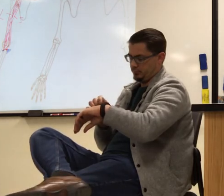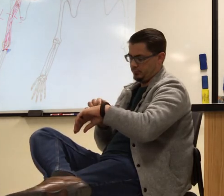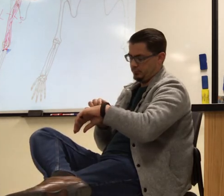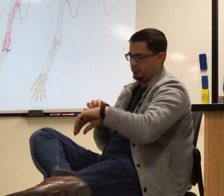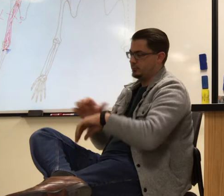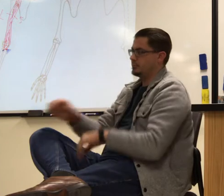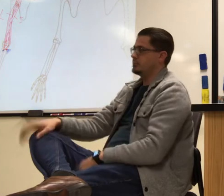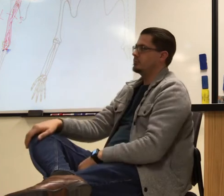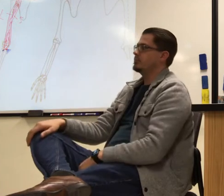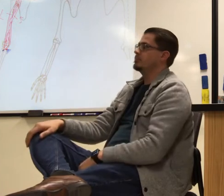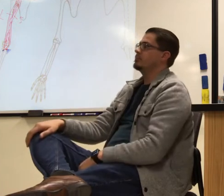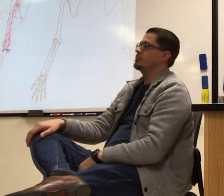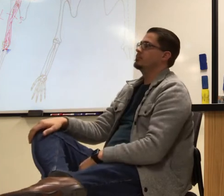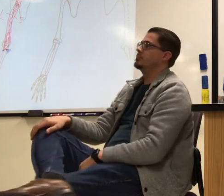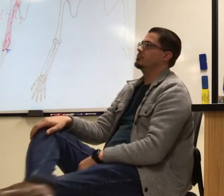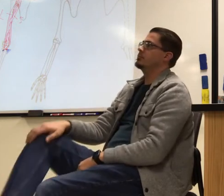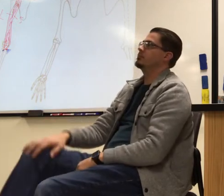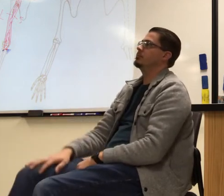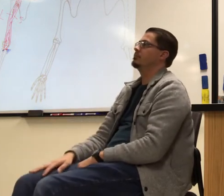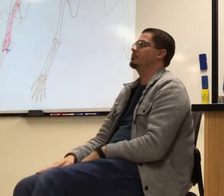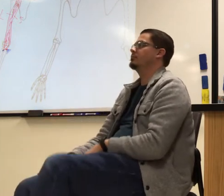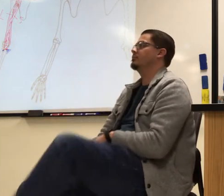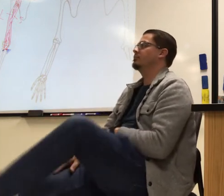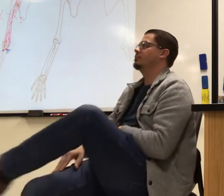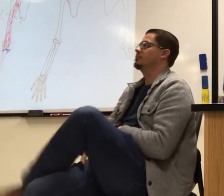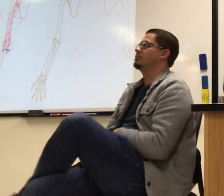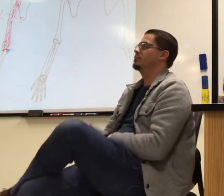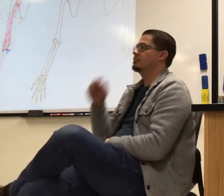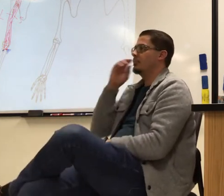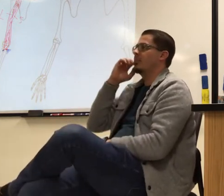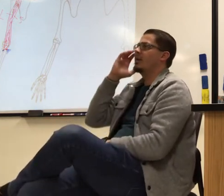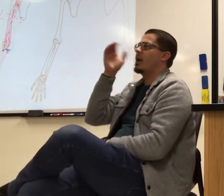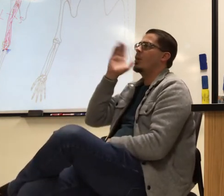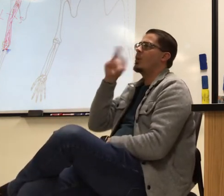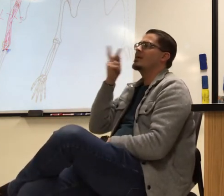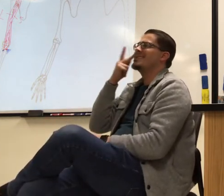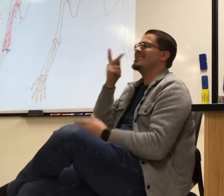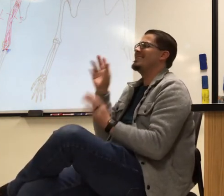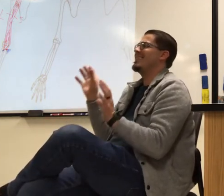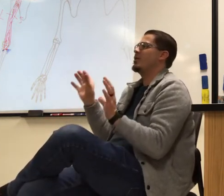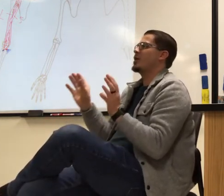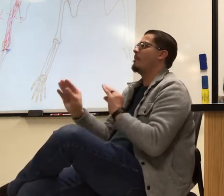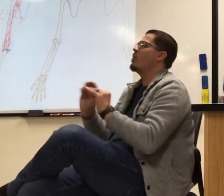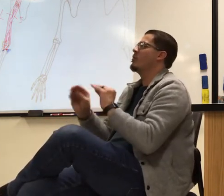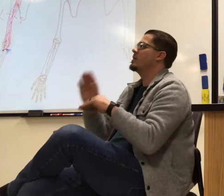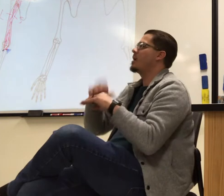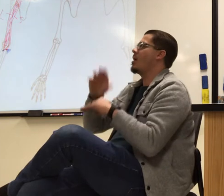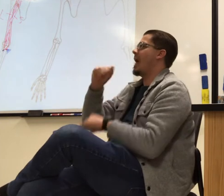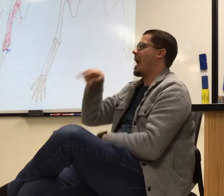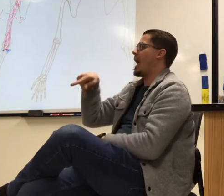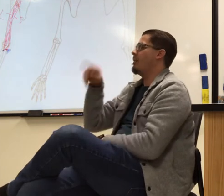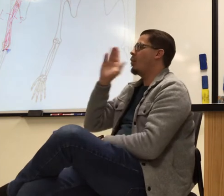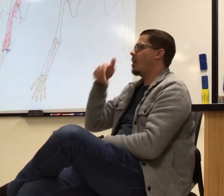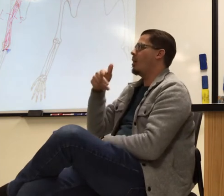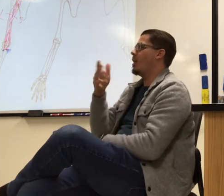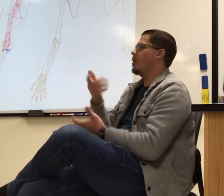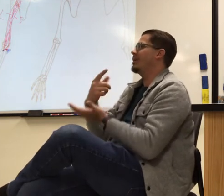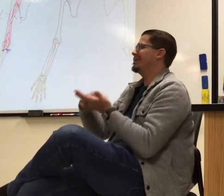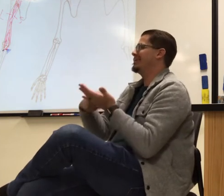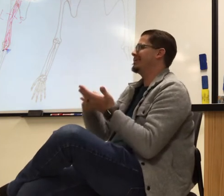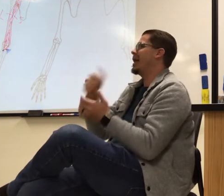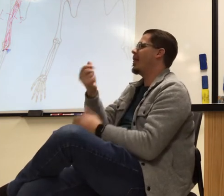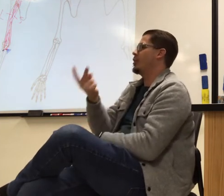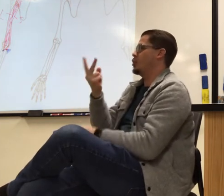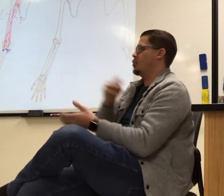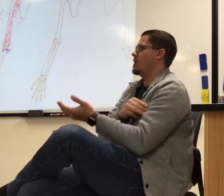We'll look at the these actions on the app in a little bit. I want to go through the other two muscles